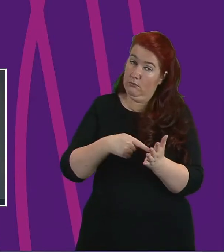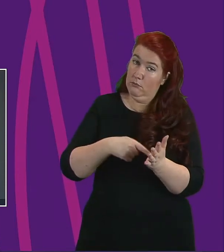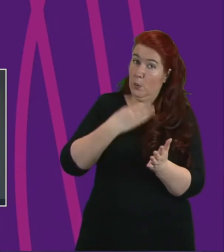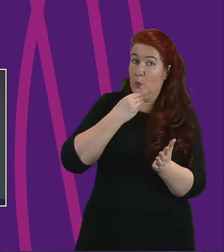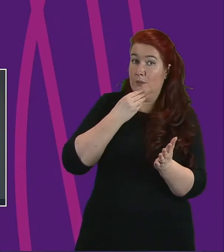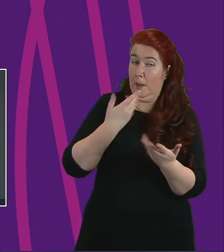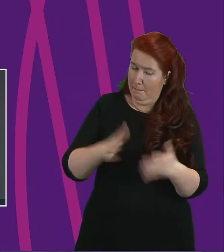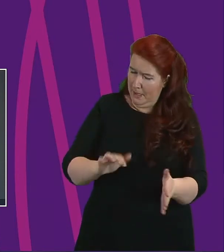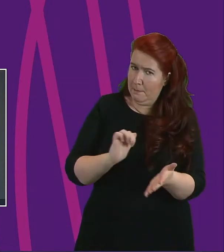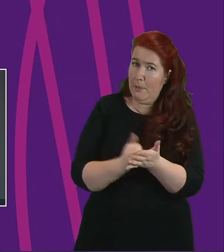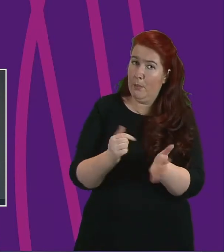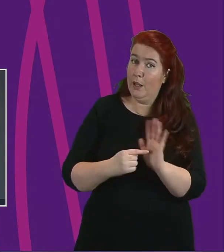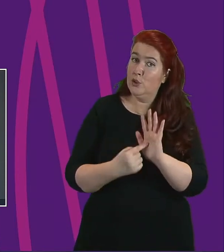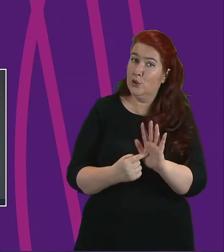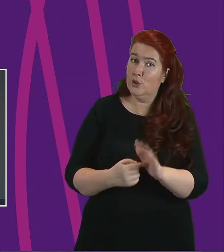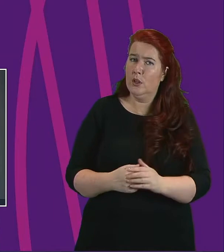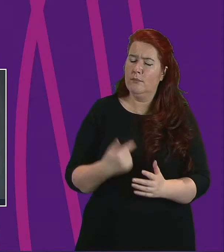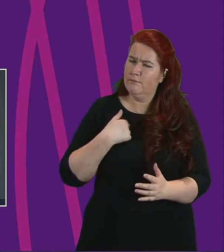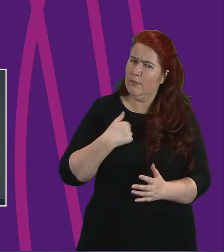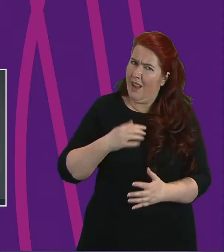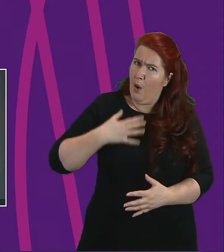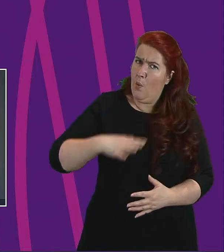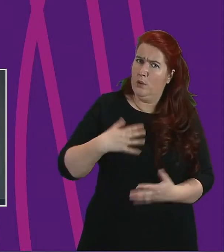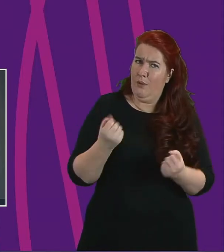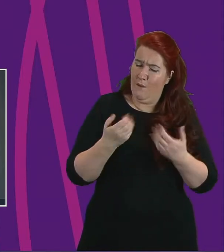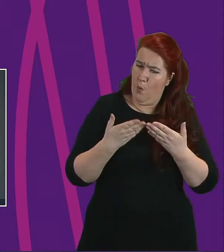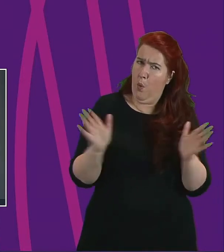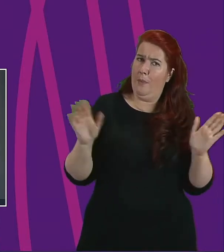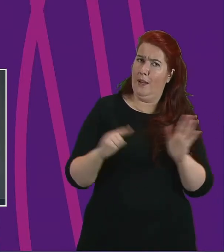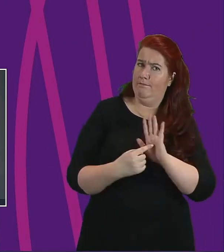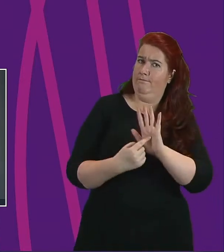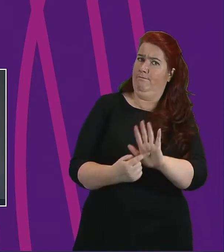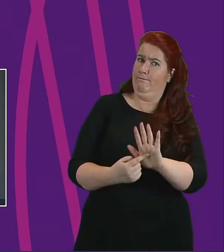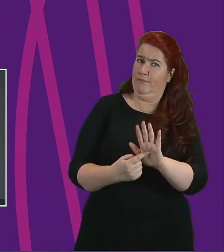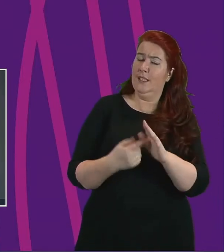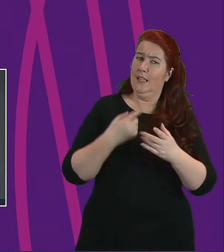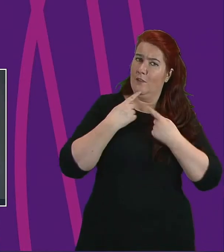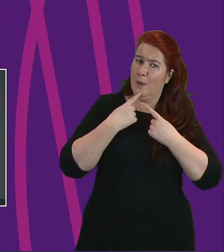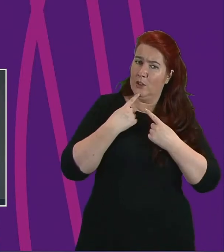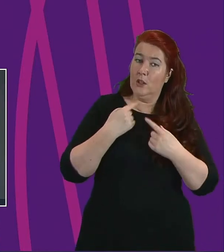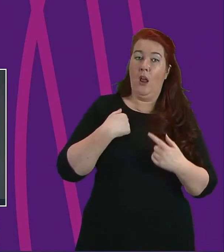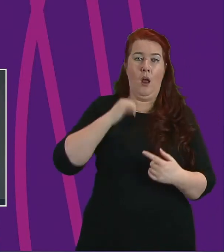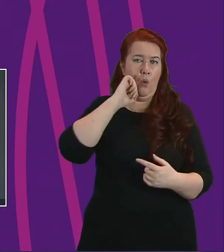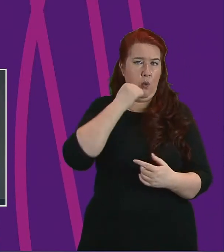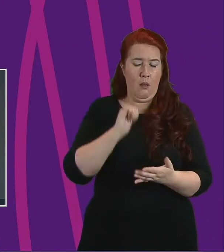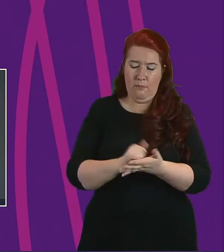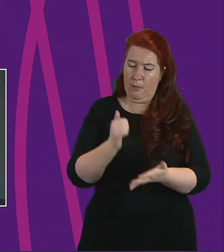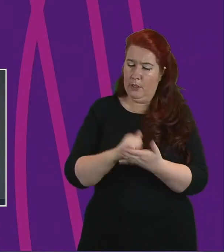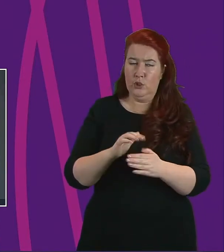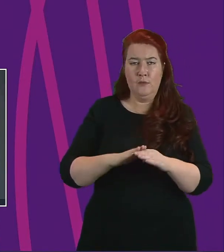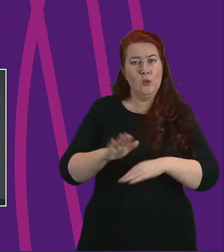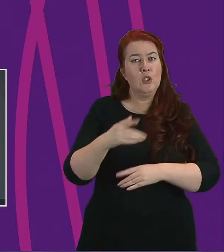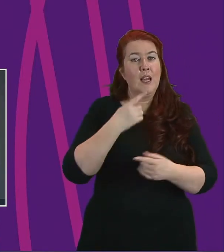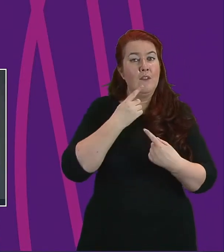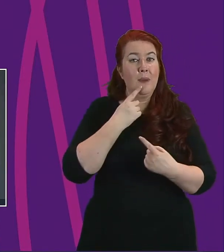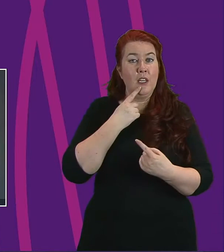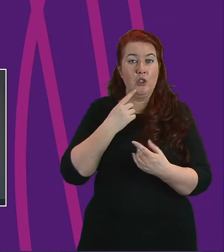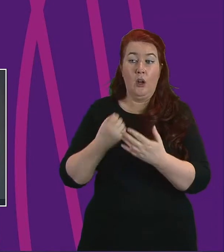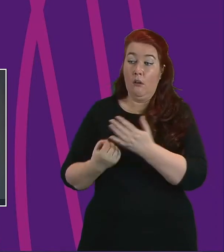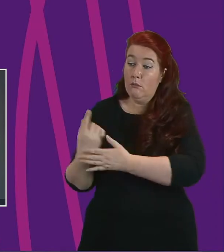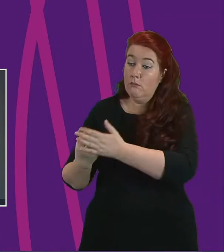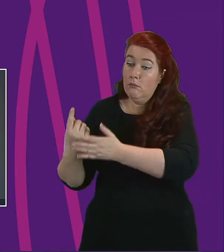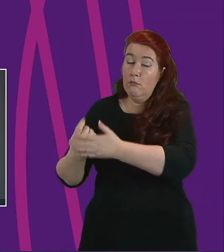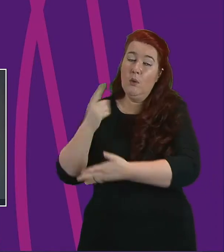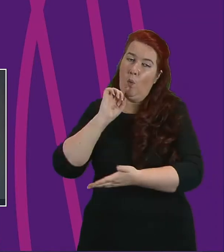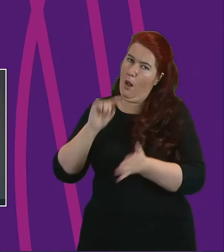making sure there is openness around that information, and I will certainly publish further information as it comes to hand